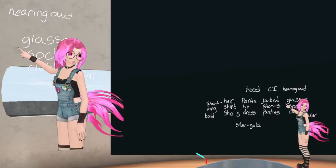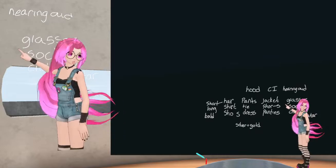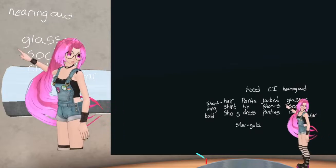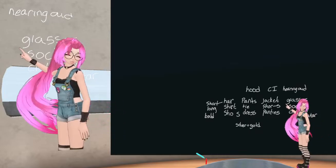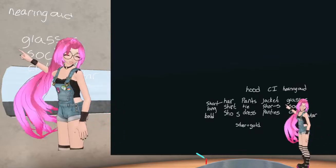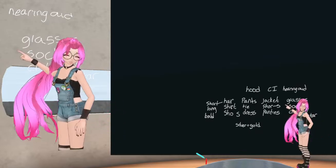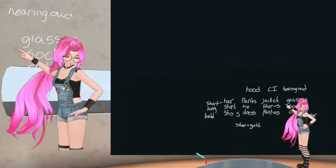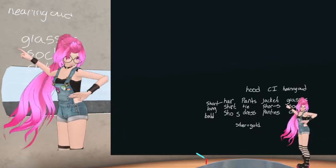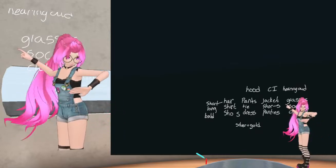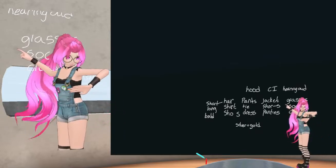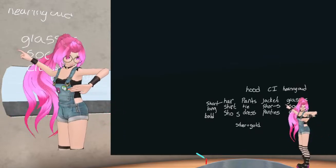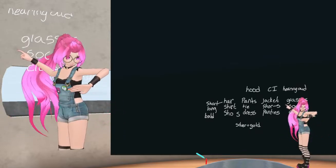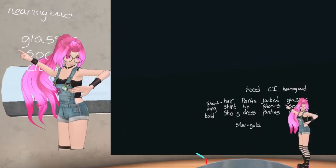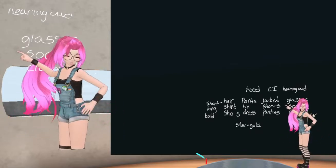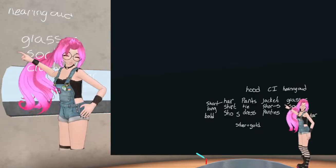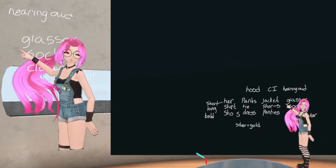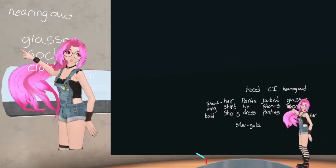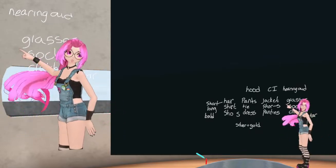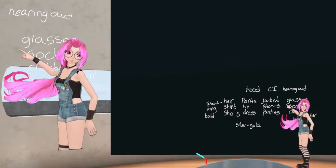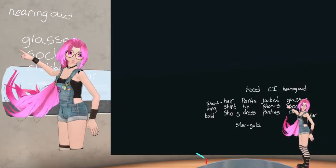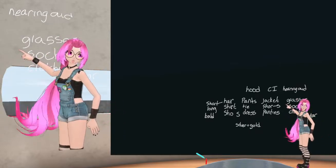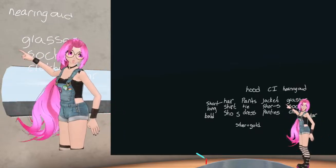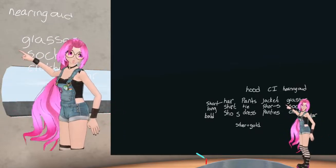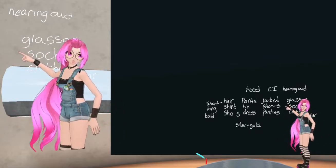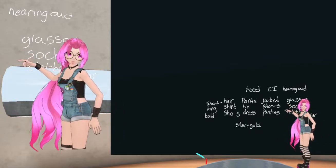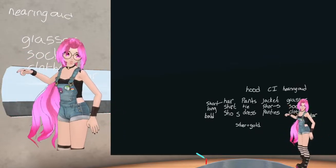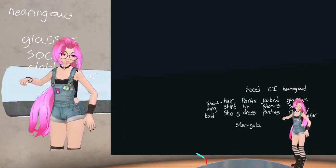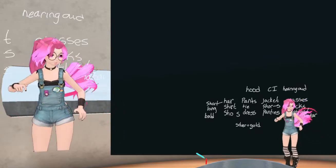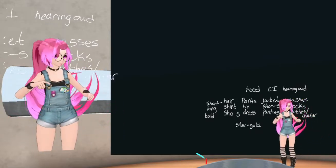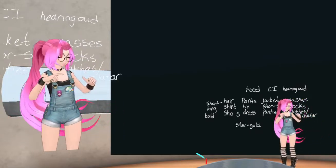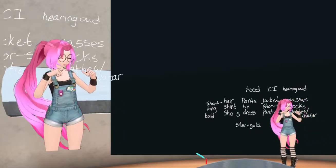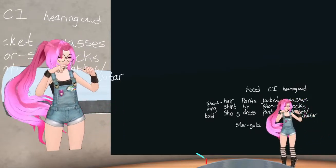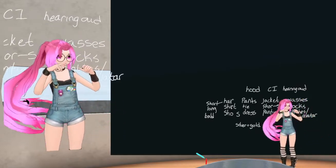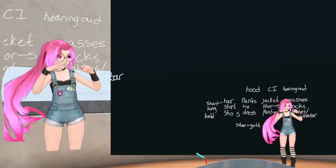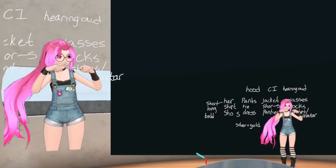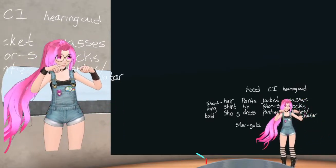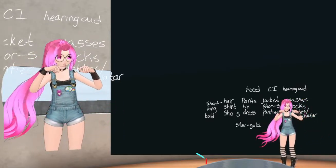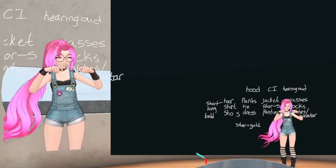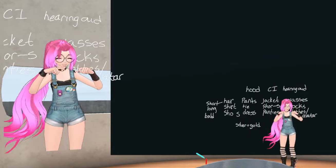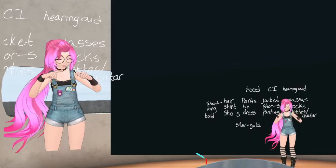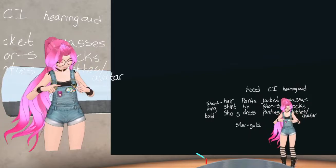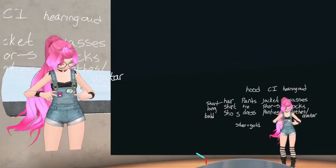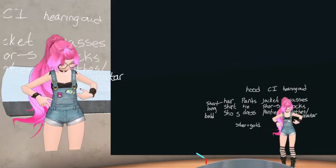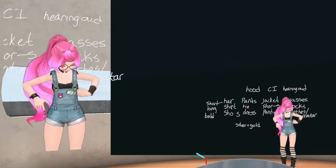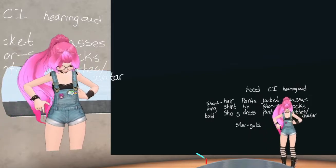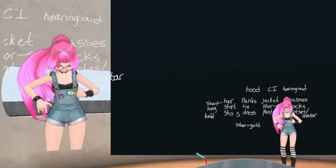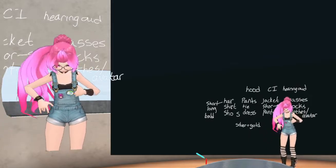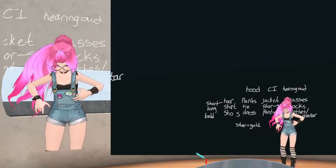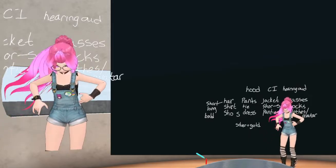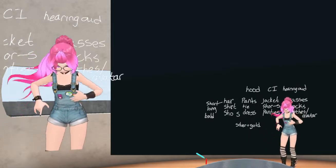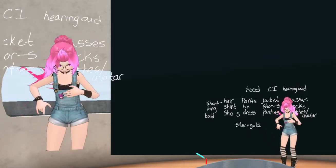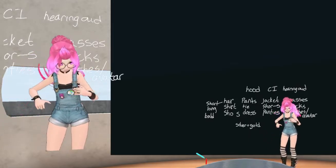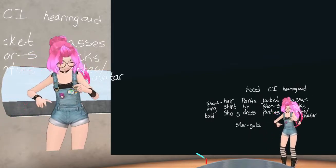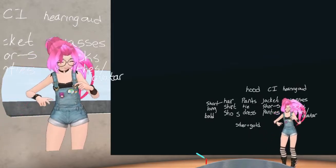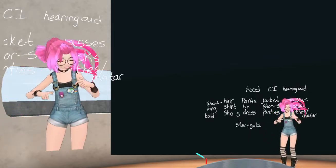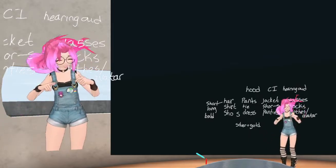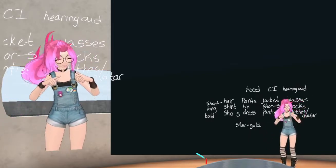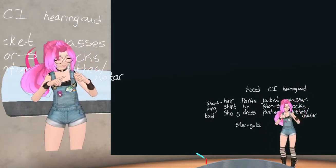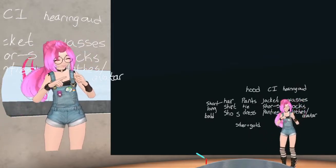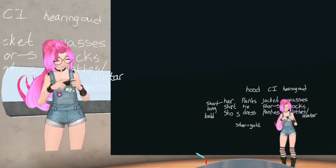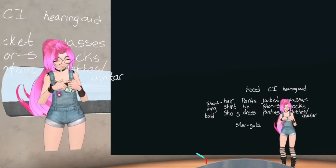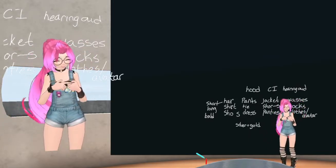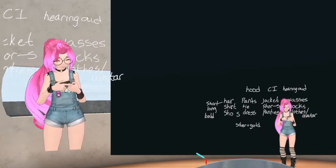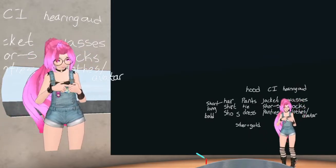letter G because G is for glasses, and also it's the shape of like square glasses. It's very hard to do in VR, but I'm gonna try my